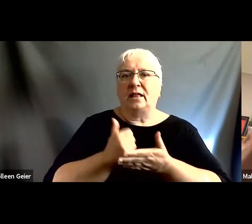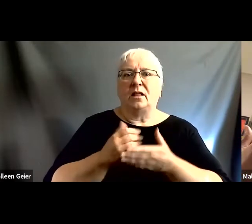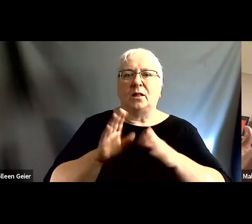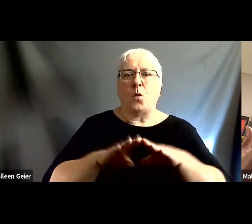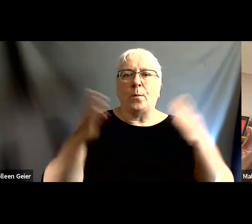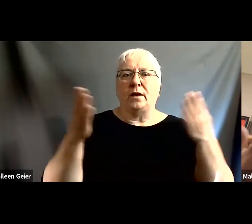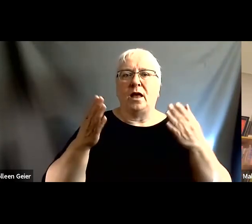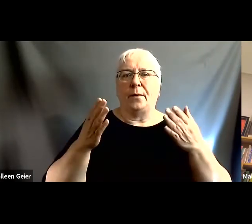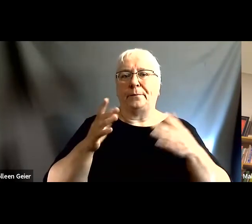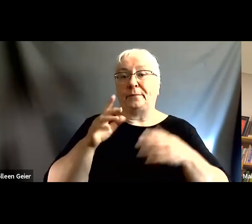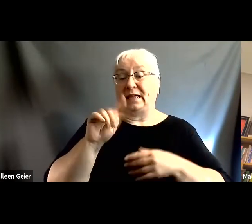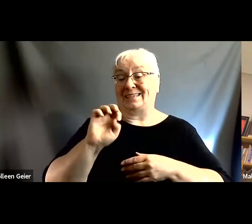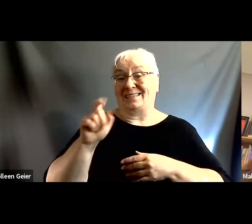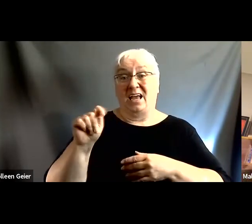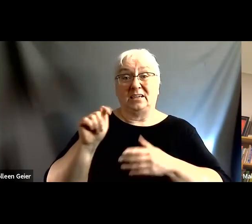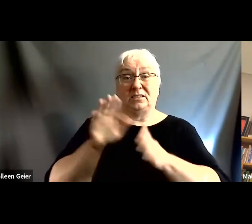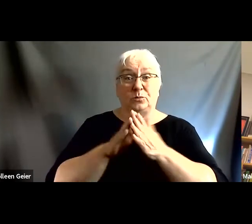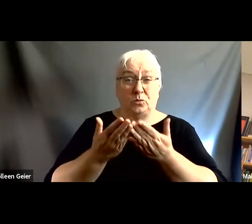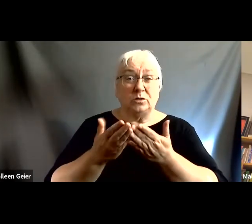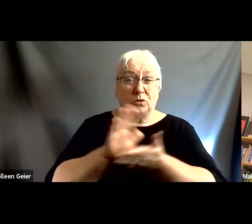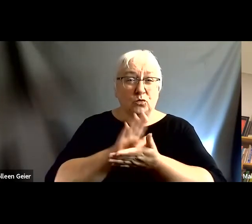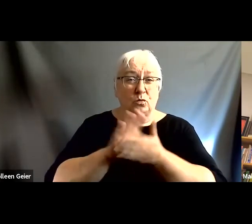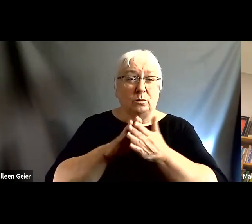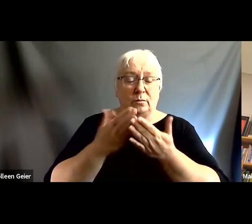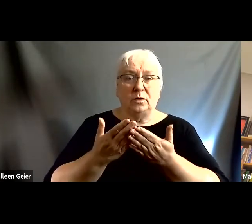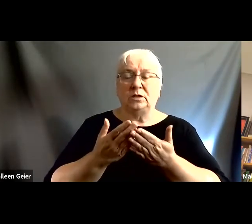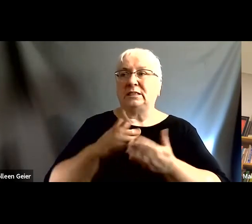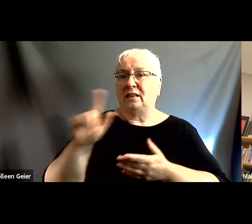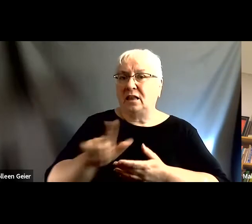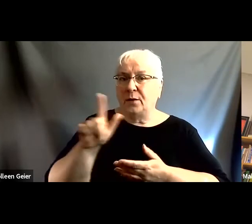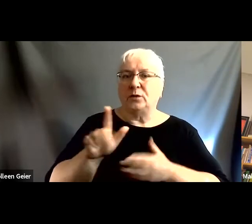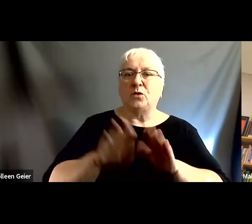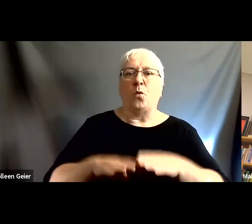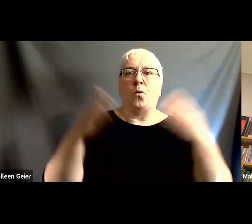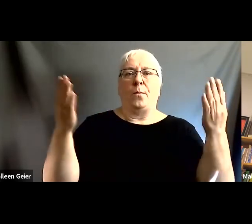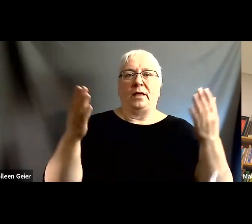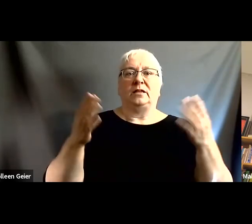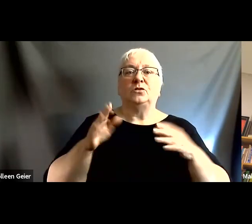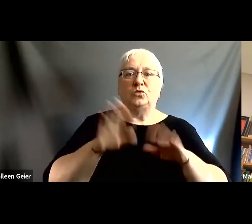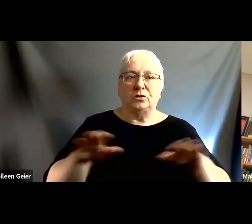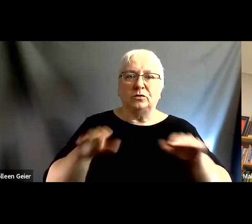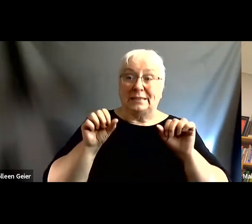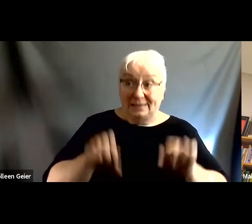textbooks, their libraries, all these for children to be able to,